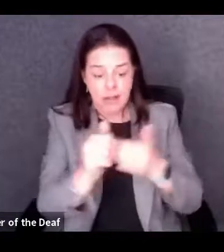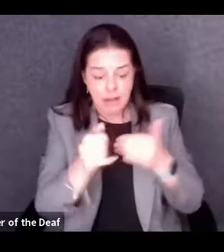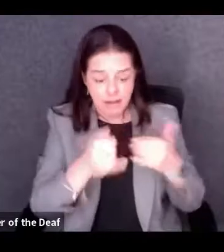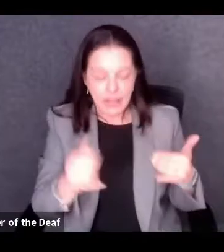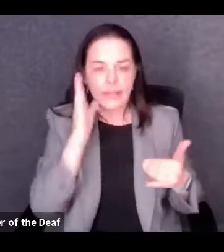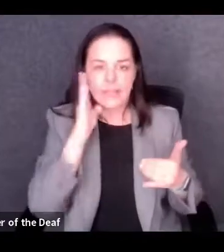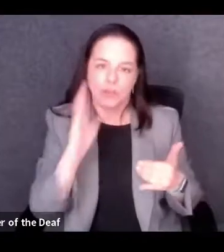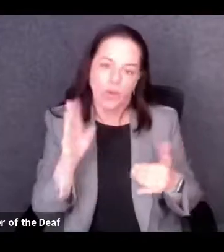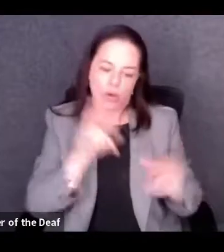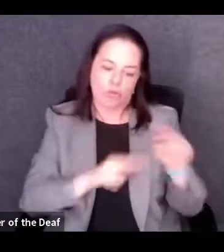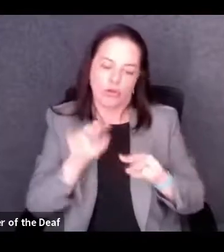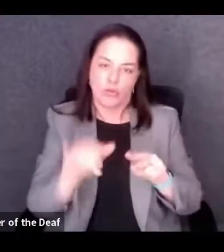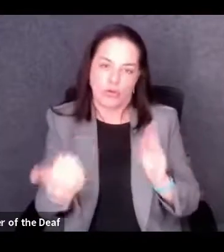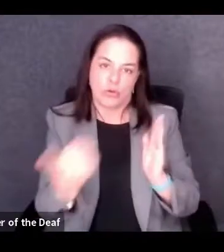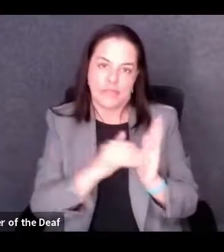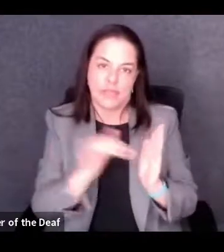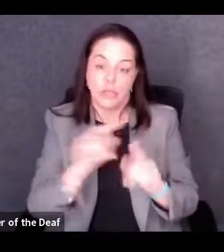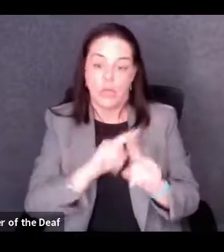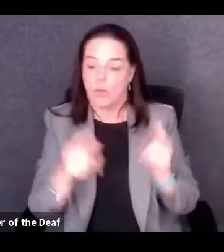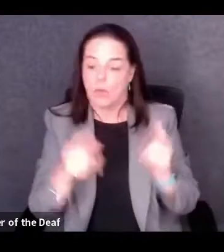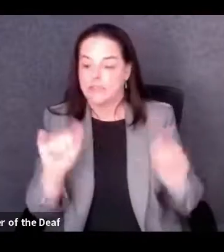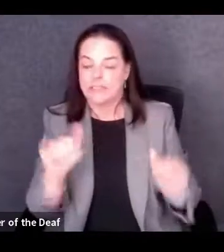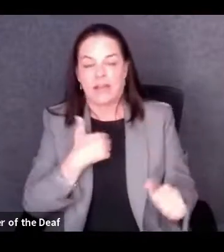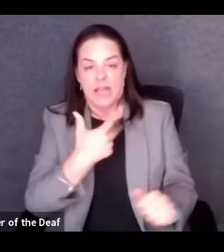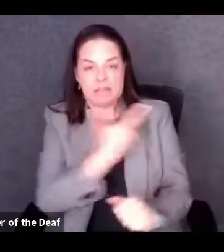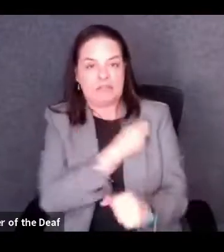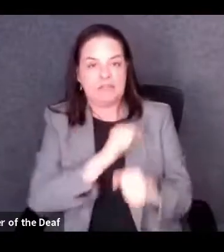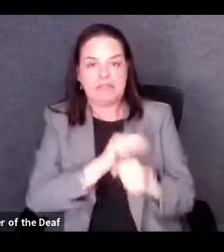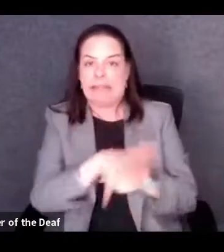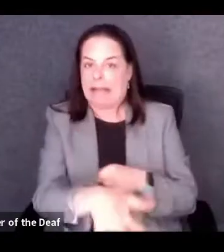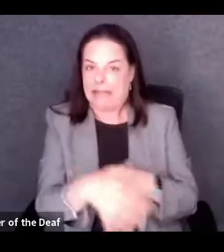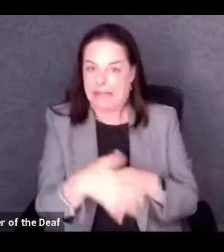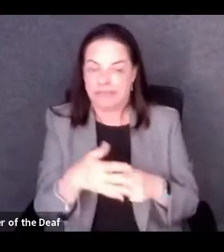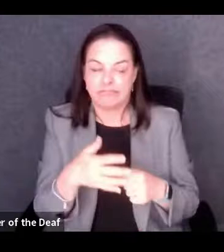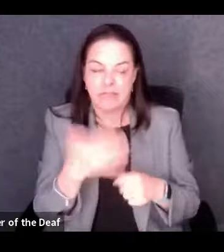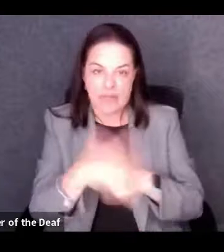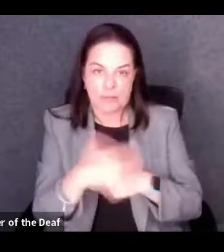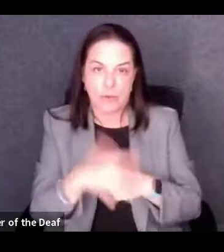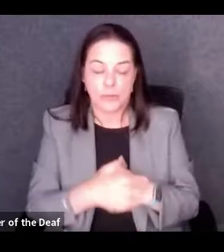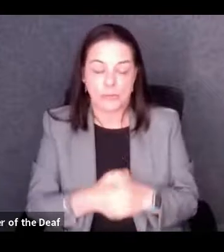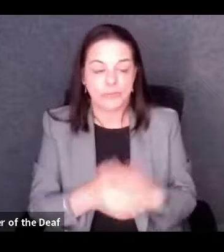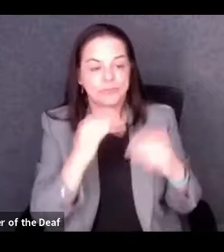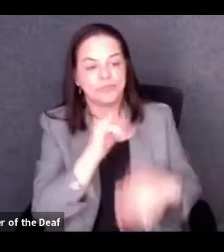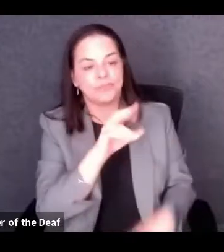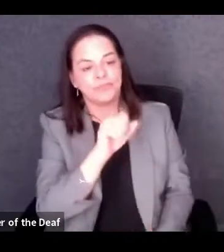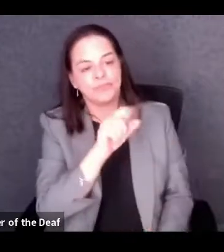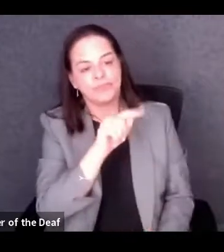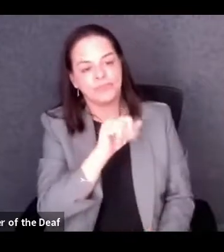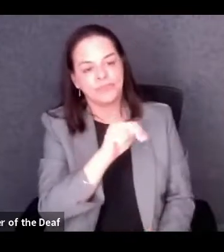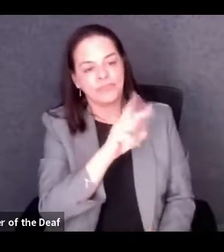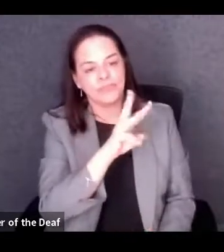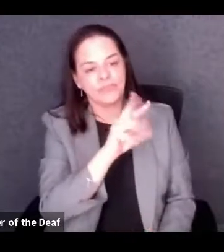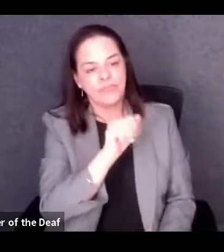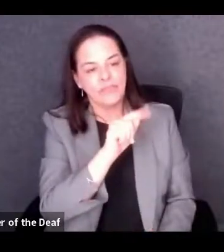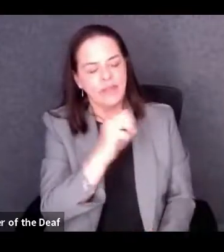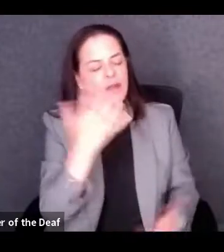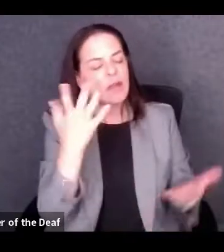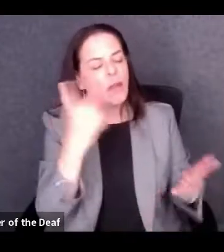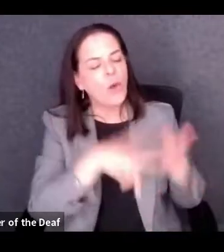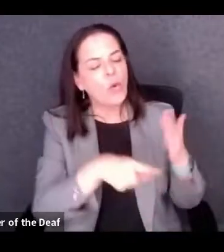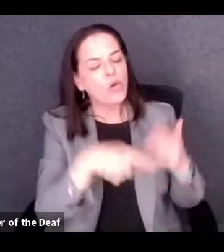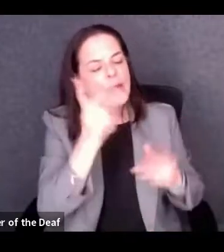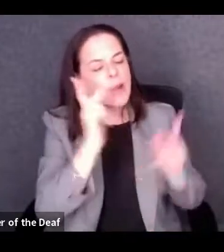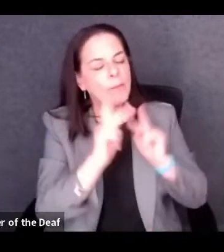revisiting those as well. But there's still vaccine available, plenty of vaccine available. All right, Justin with WATE, what do you tell people who